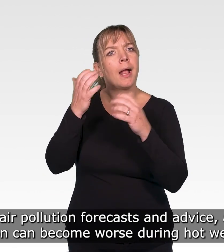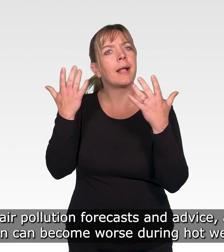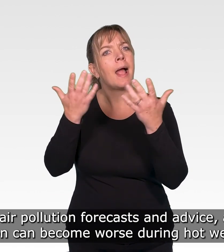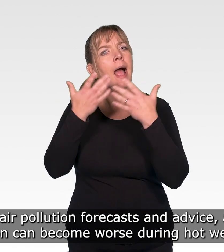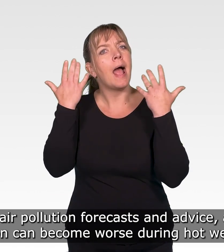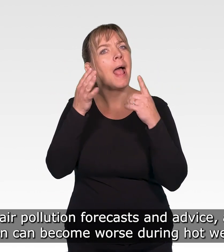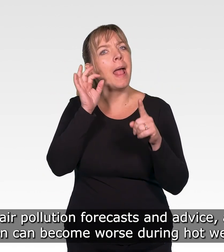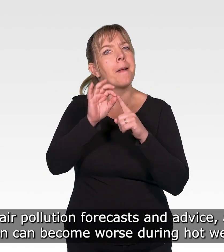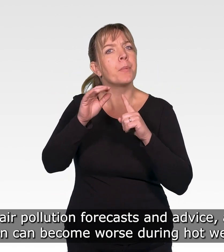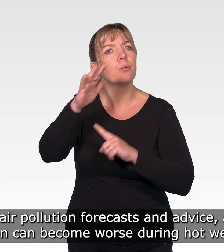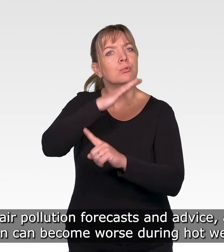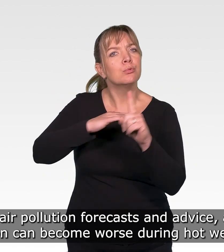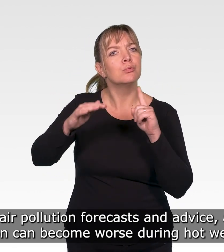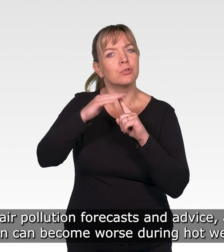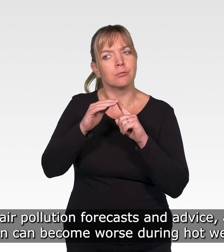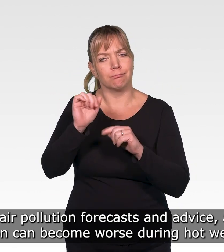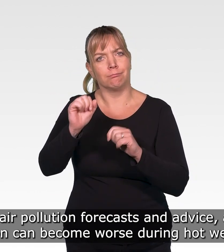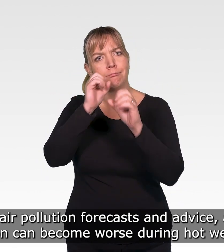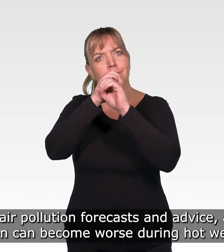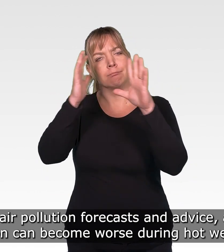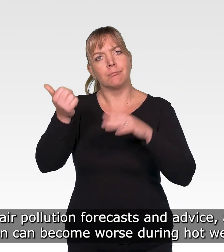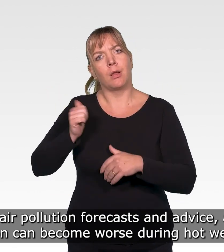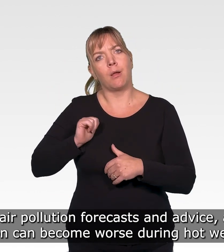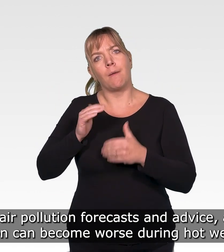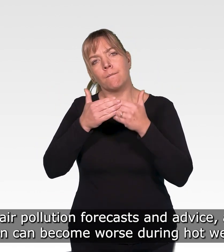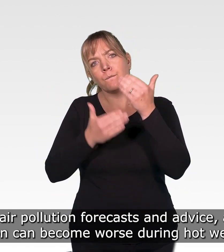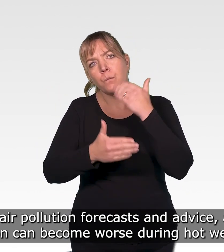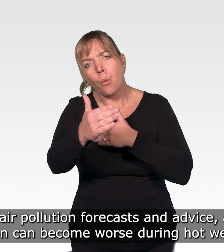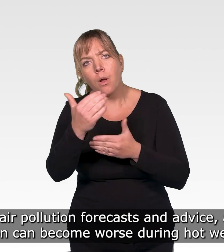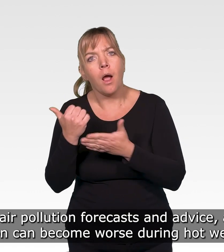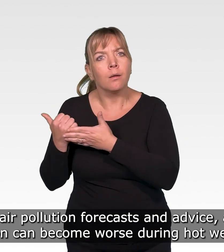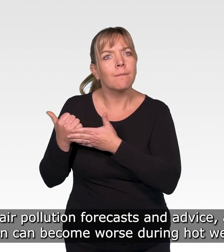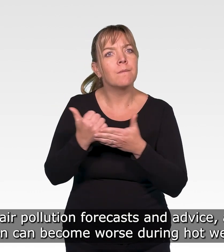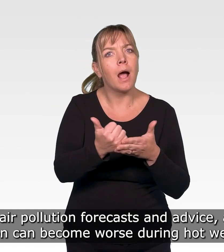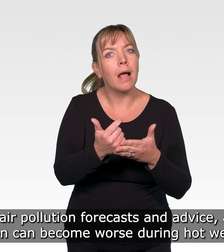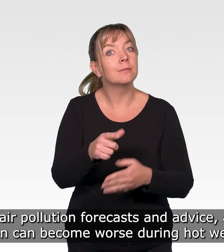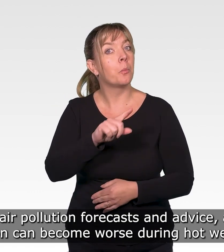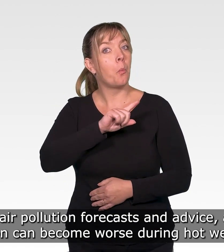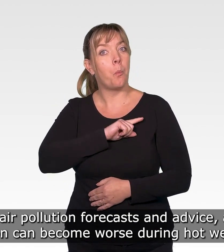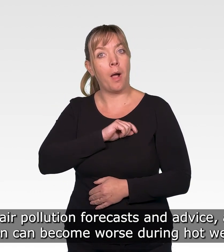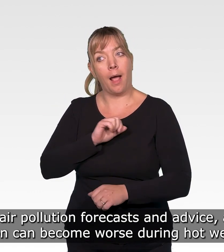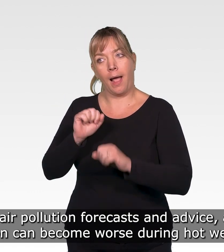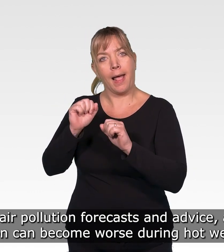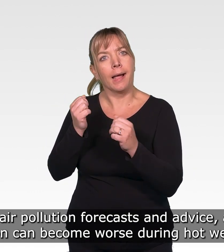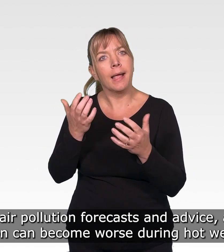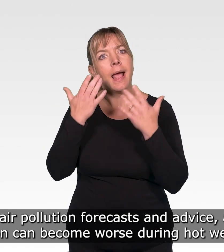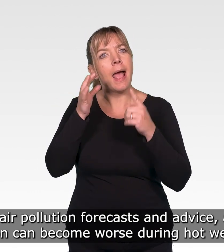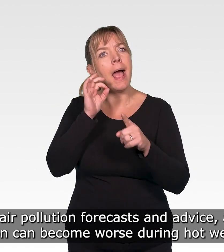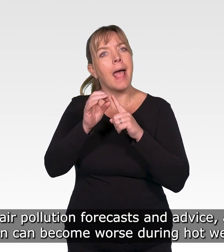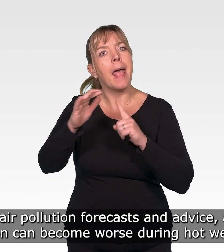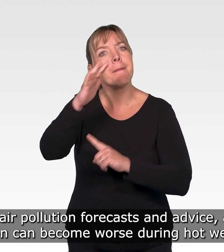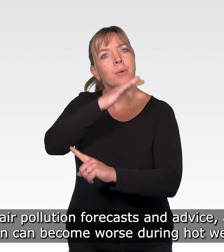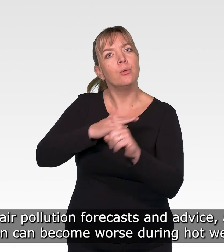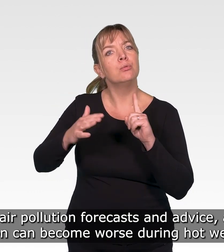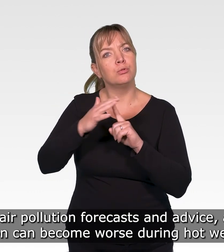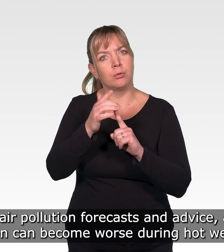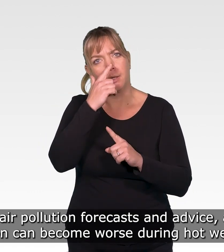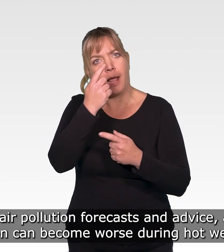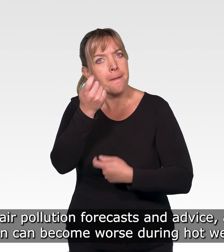Check air pollution forecasts and advice, as air pollution can become worse during hot weather and can cause problems for people with asthma and